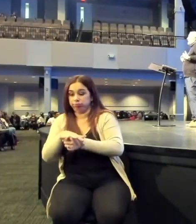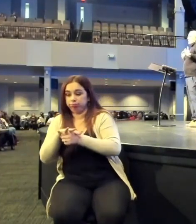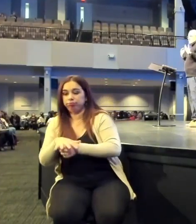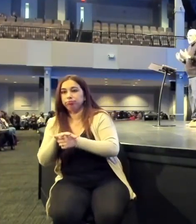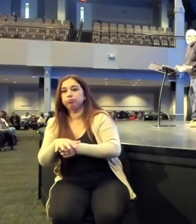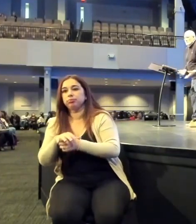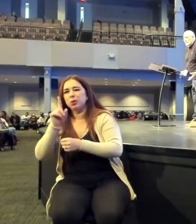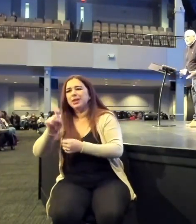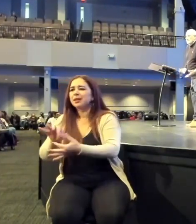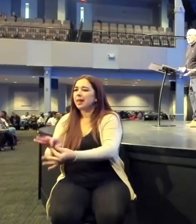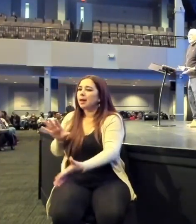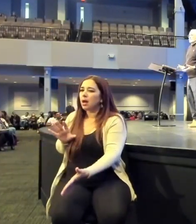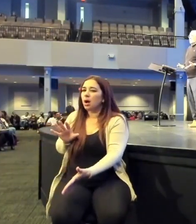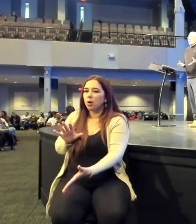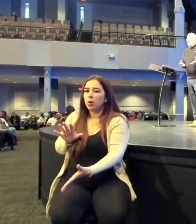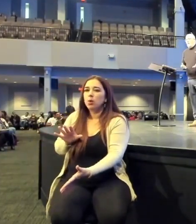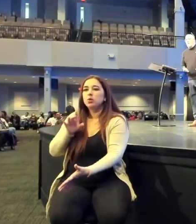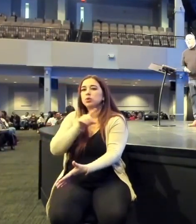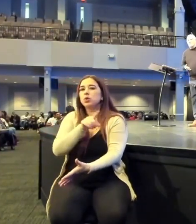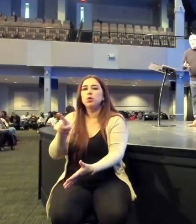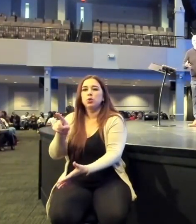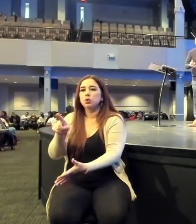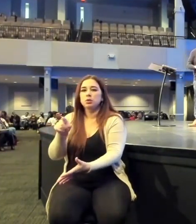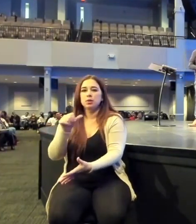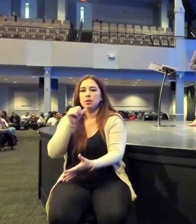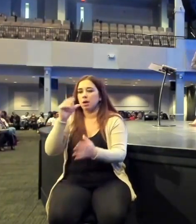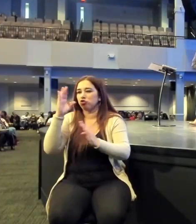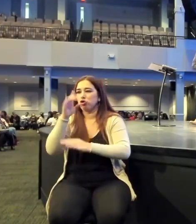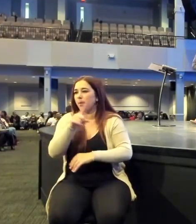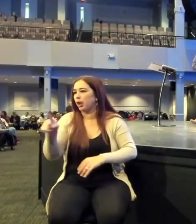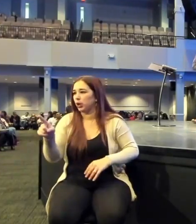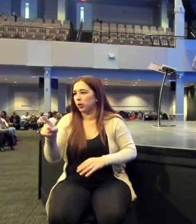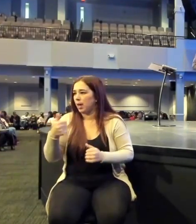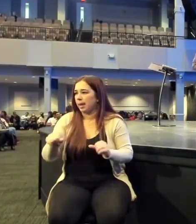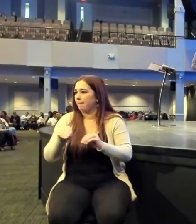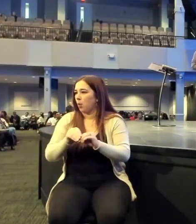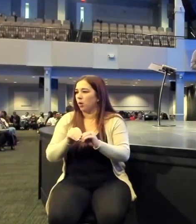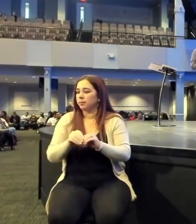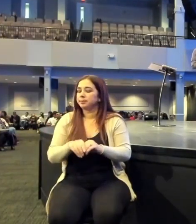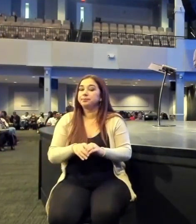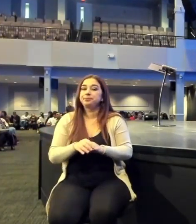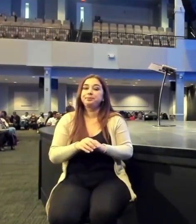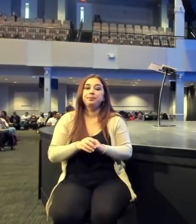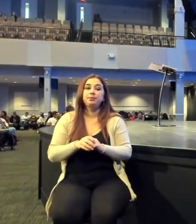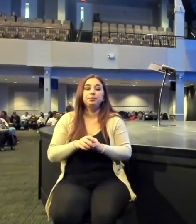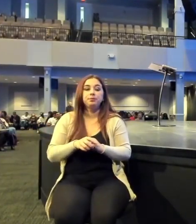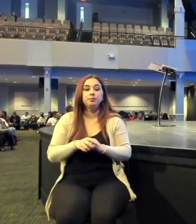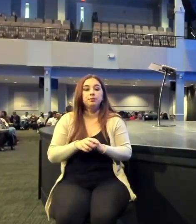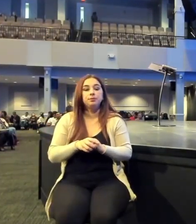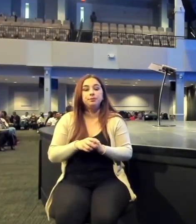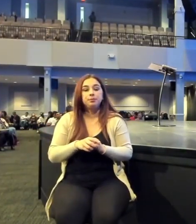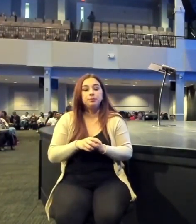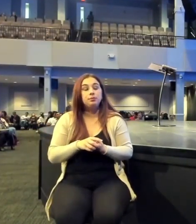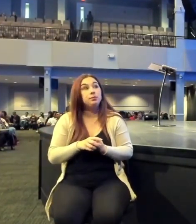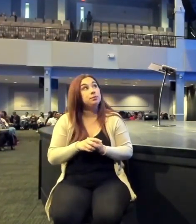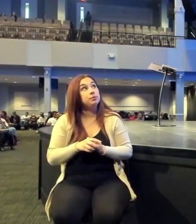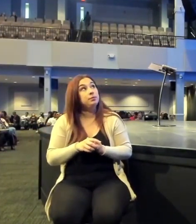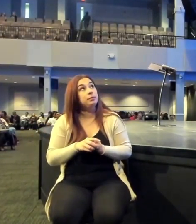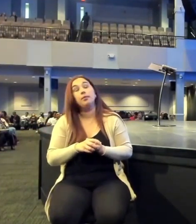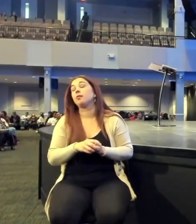need to release the distress so that it no longer is troubling you in the same way. Now, to do that, you've got to